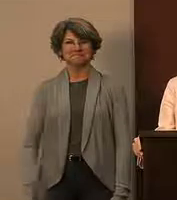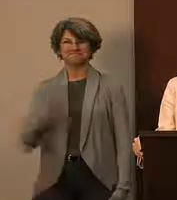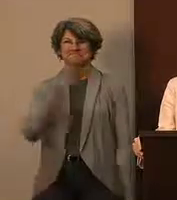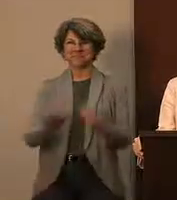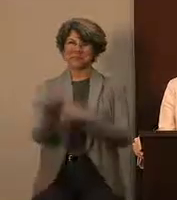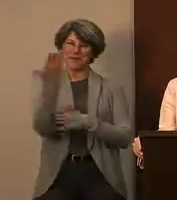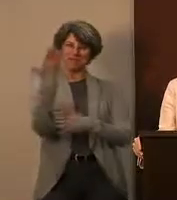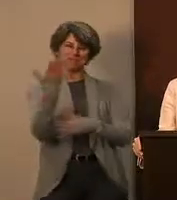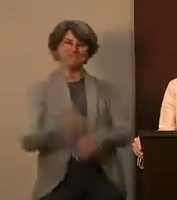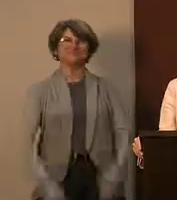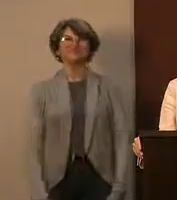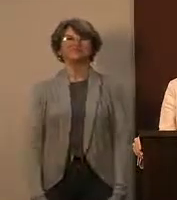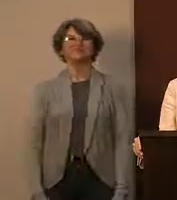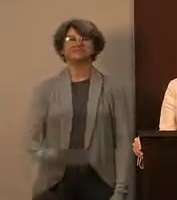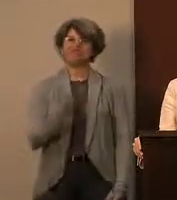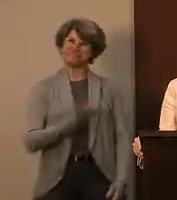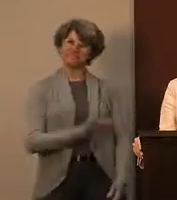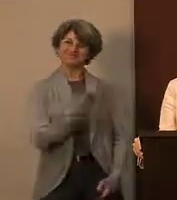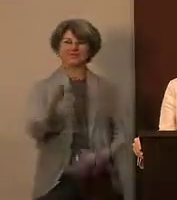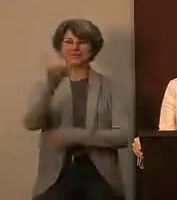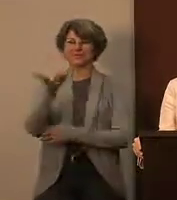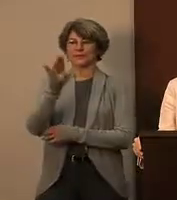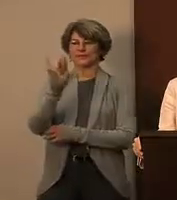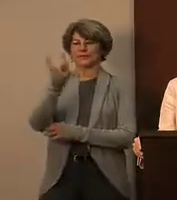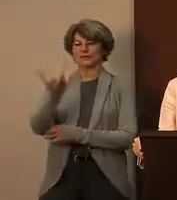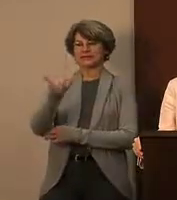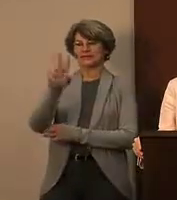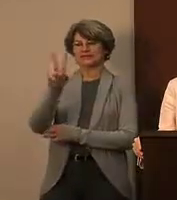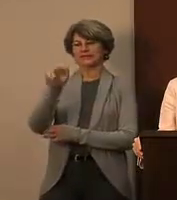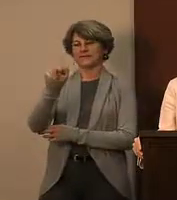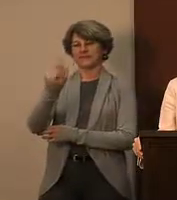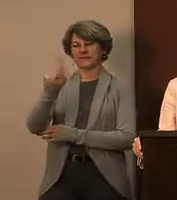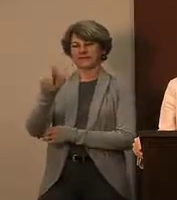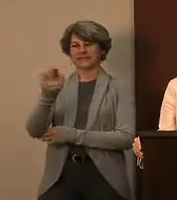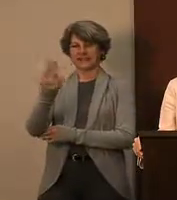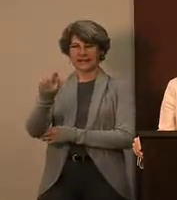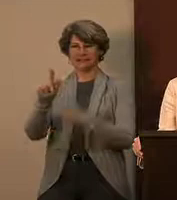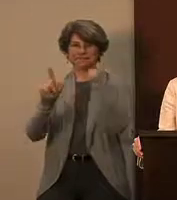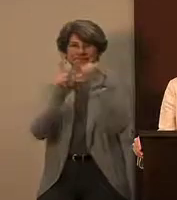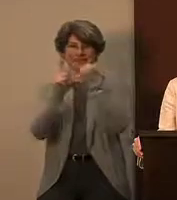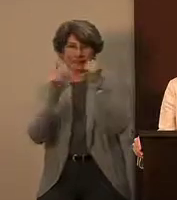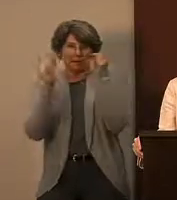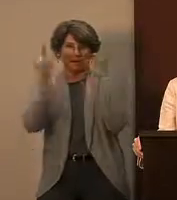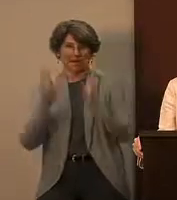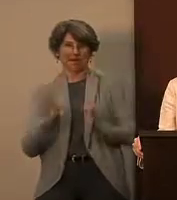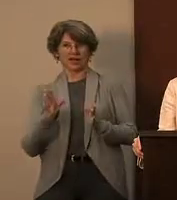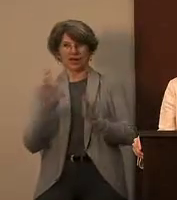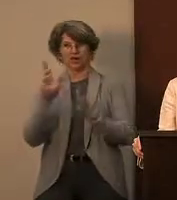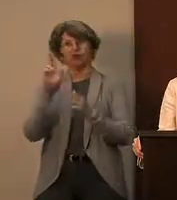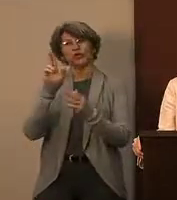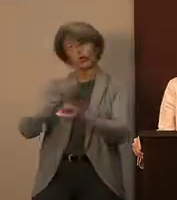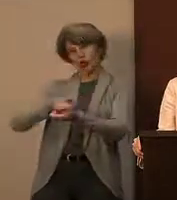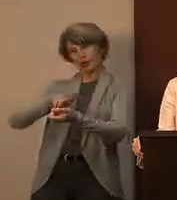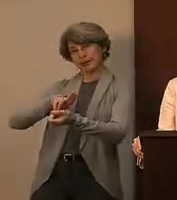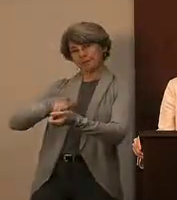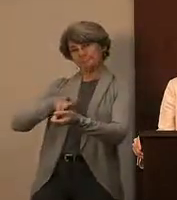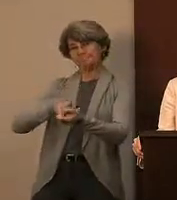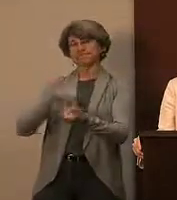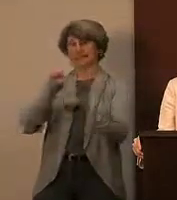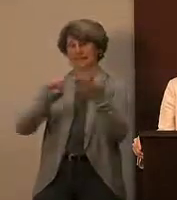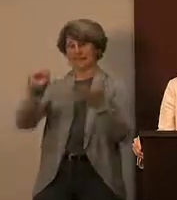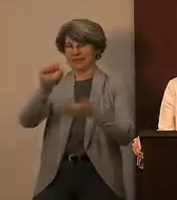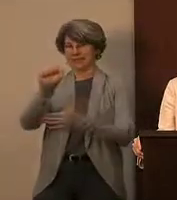Good morning. I am Judy Van Zant. I am an assistant professor of nursing at Samford University, and I'm